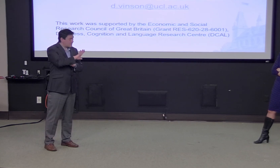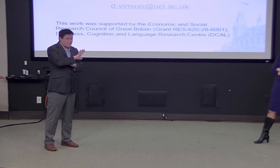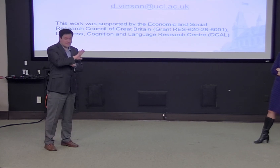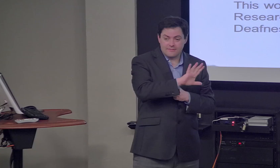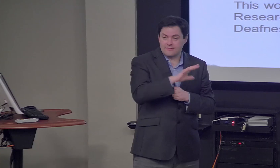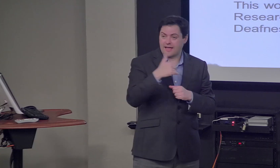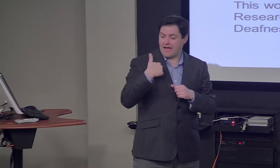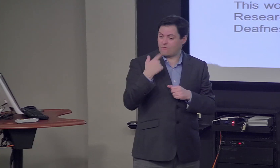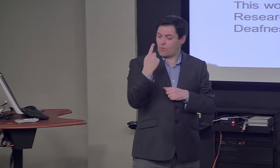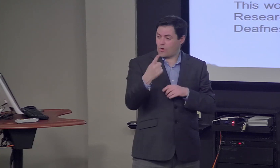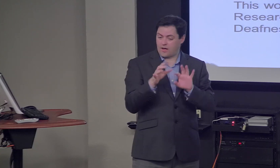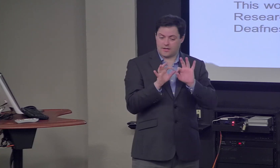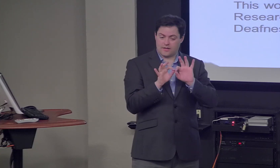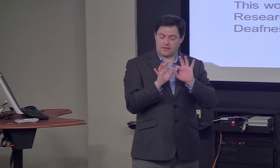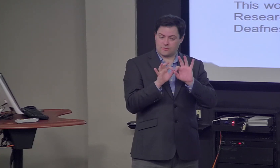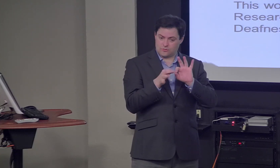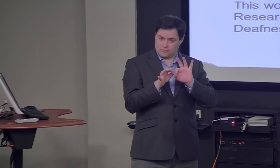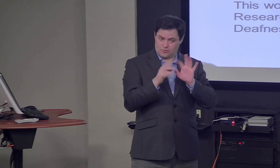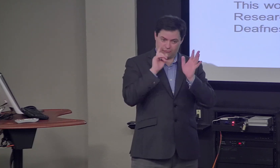to your test of wisdom,